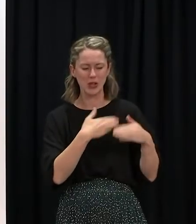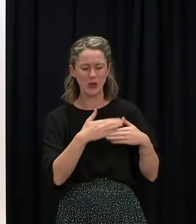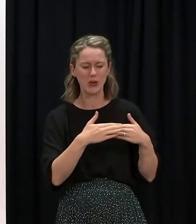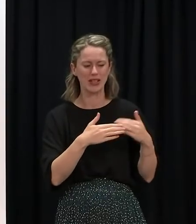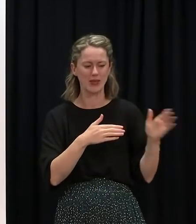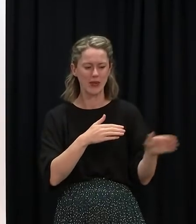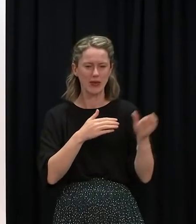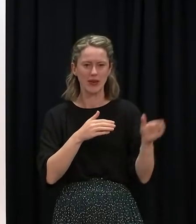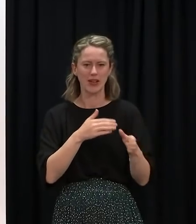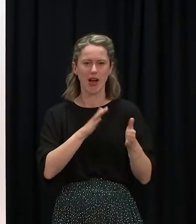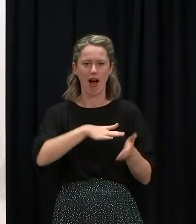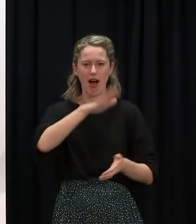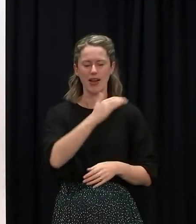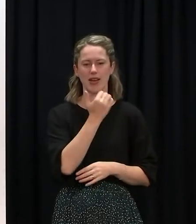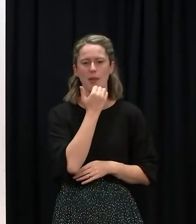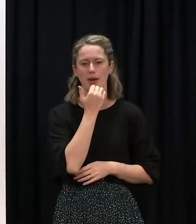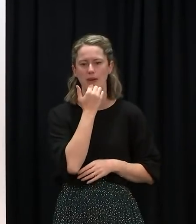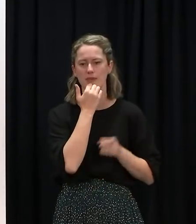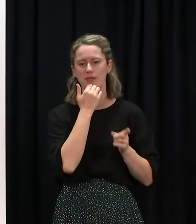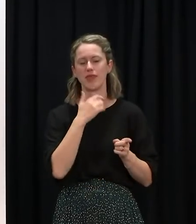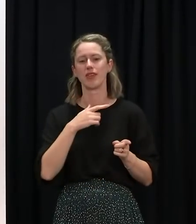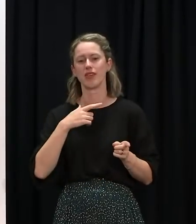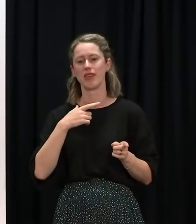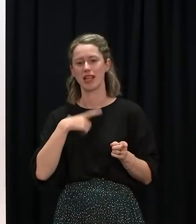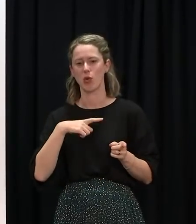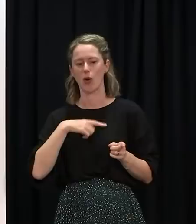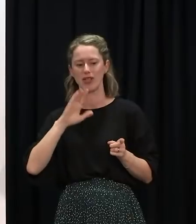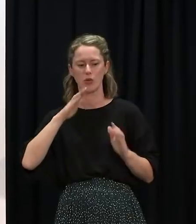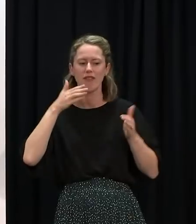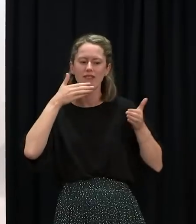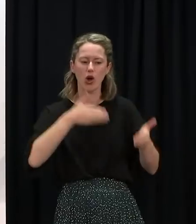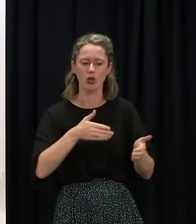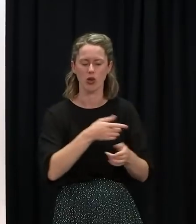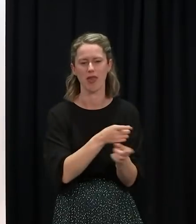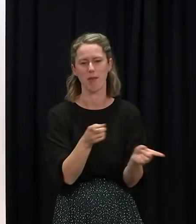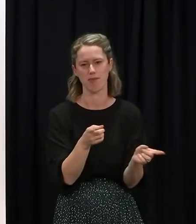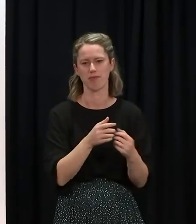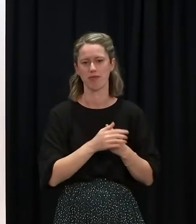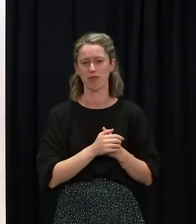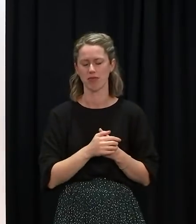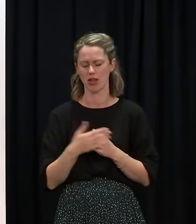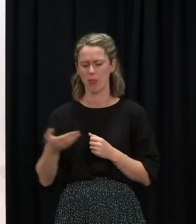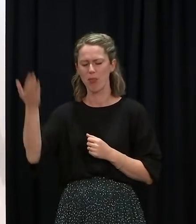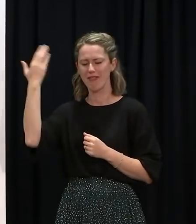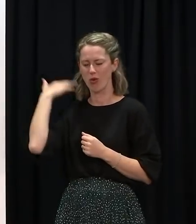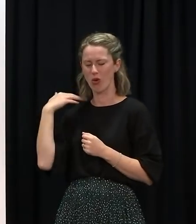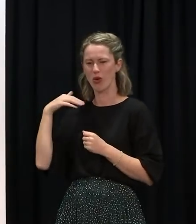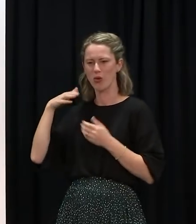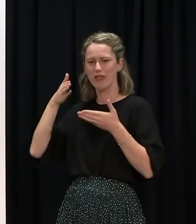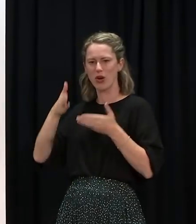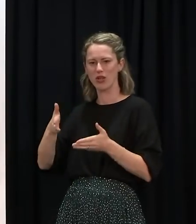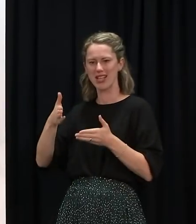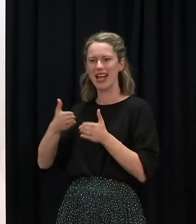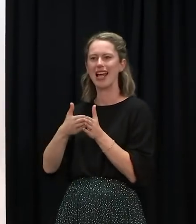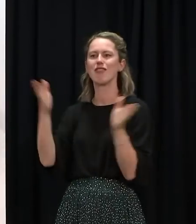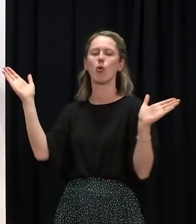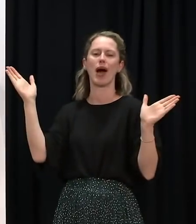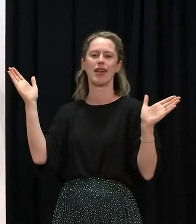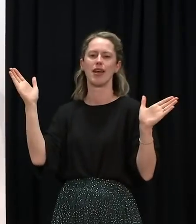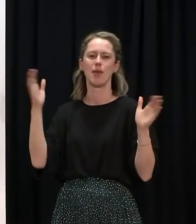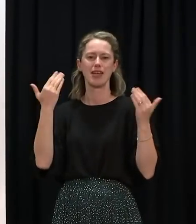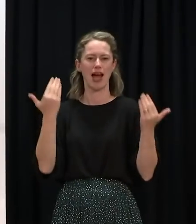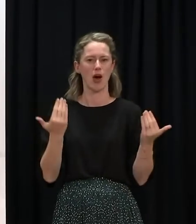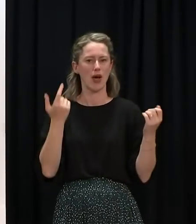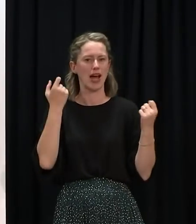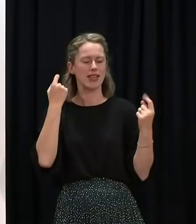even bigger number than they have been, which is why that's where our campaign is now being directed. Earlier on in the campaign, it was a campaign targeted at everybody. Now